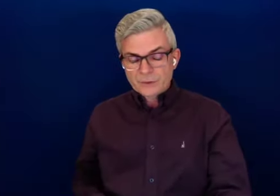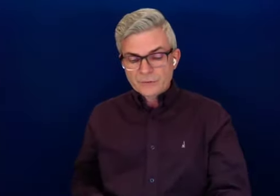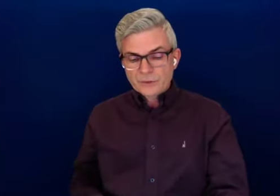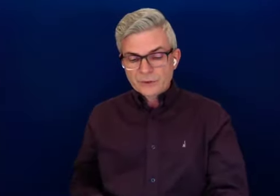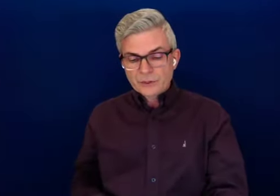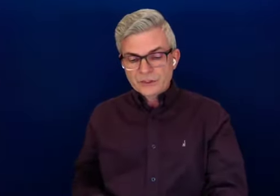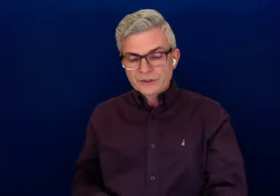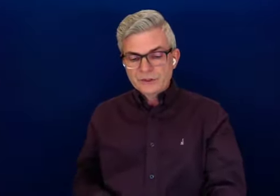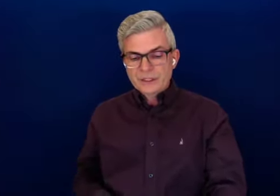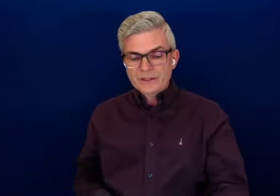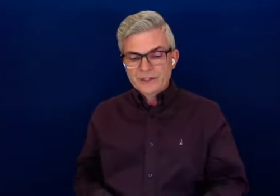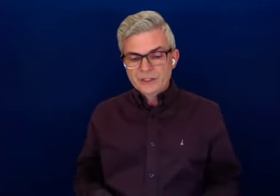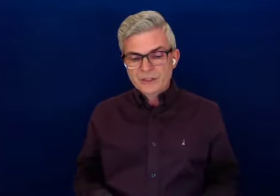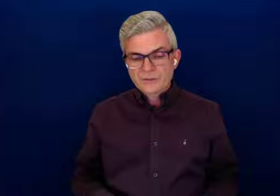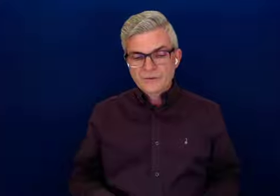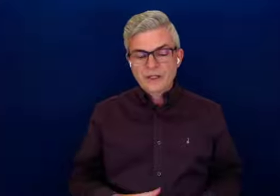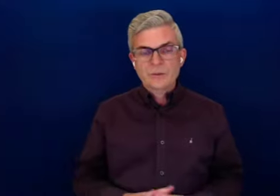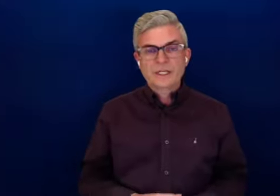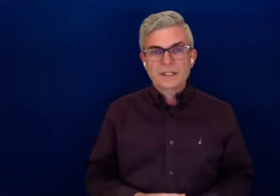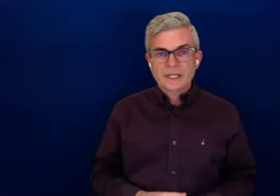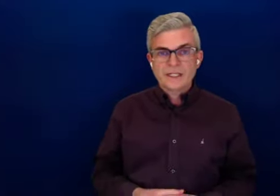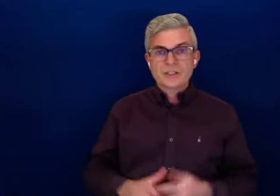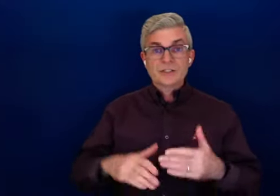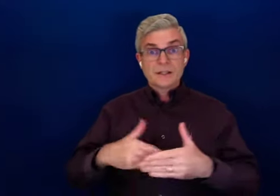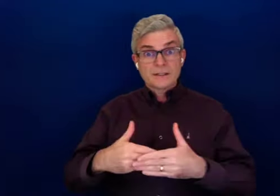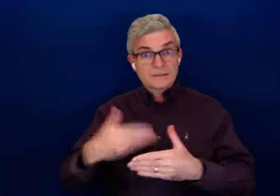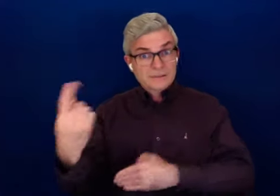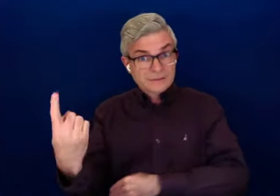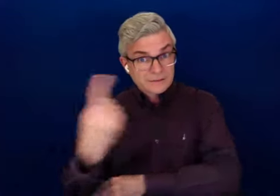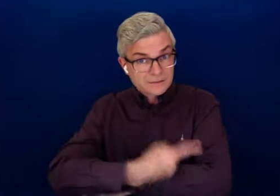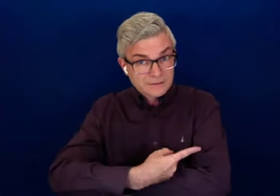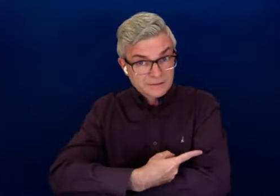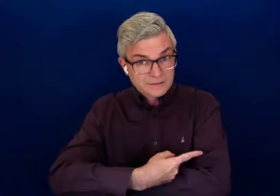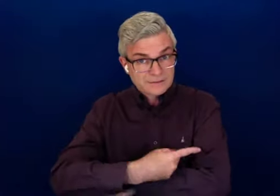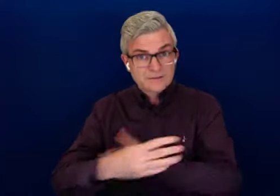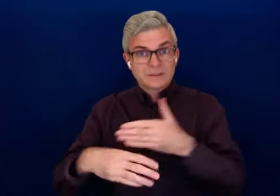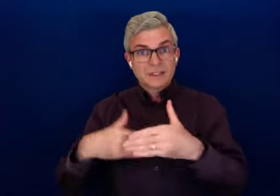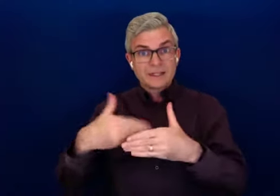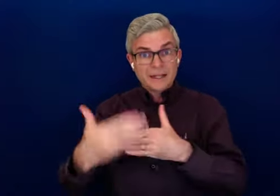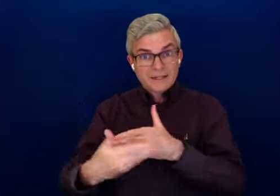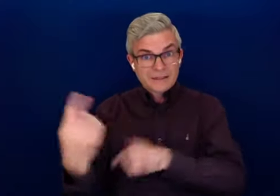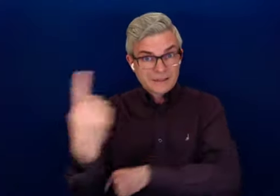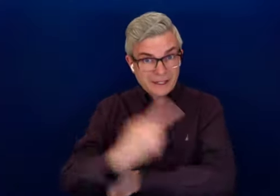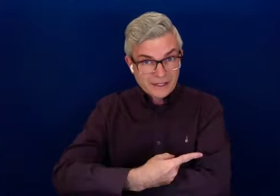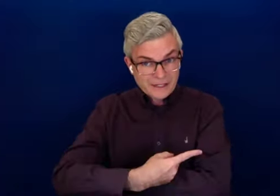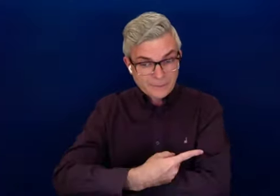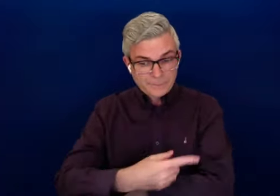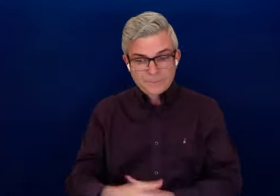So if you look at the transition the following day, she signs next day.